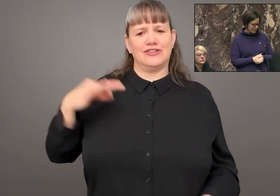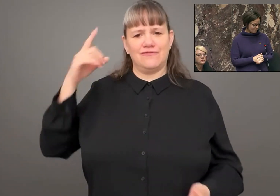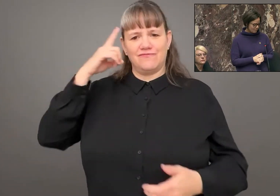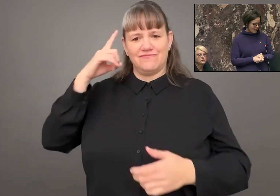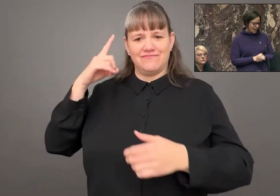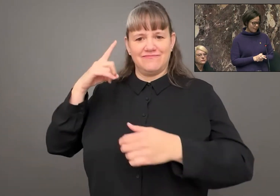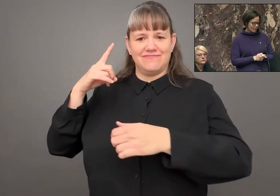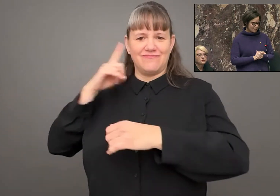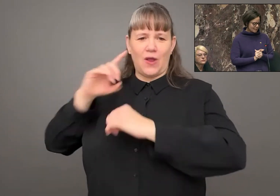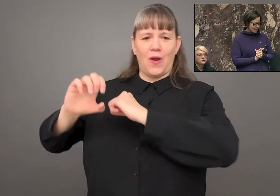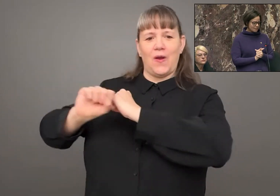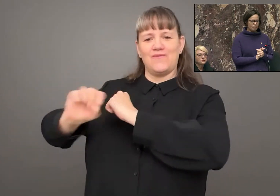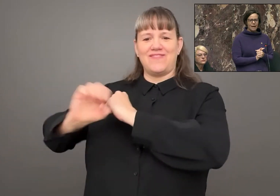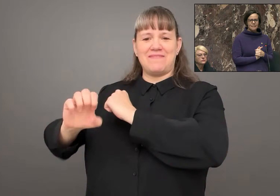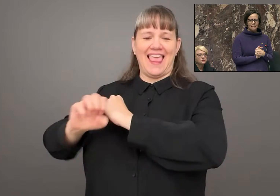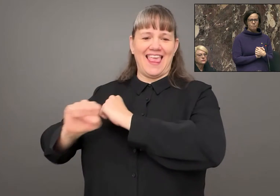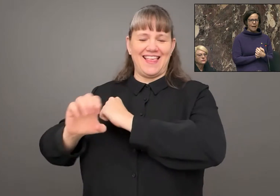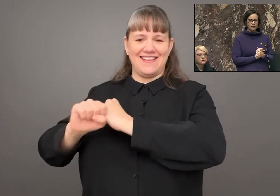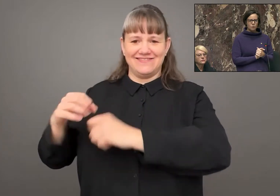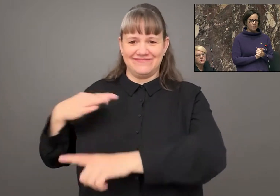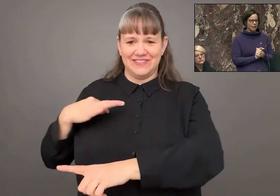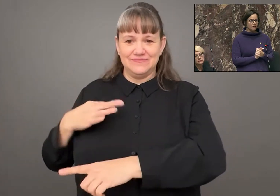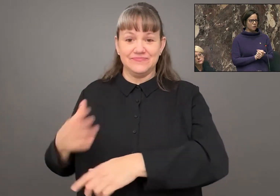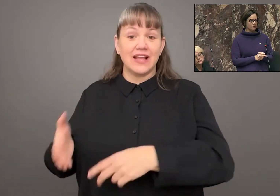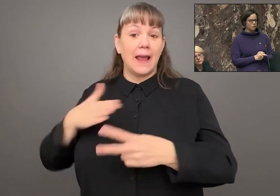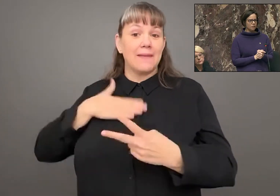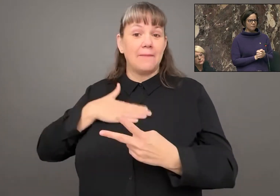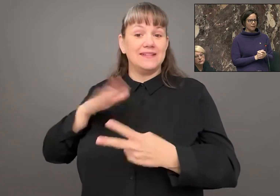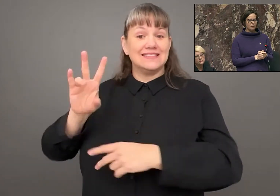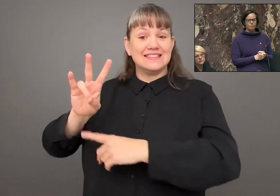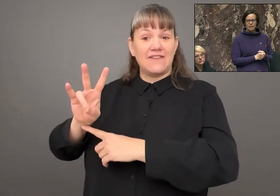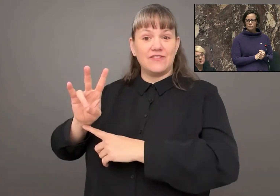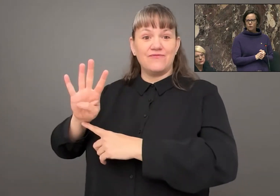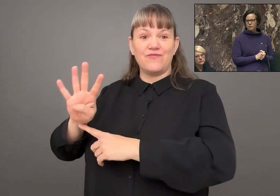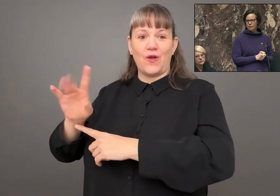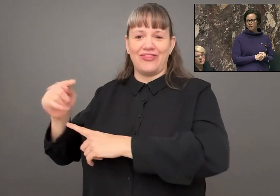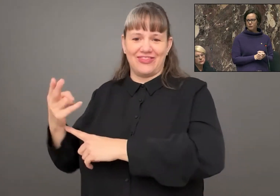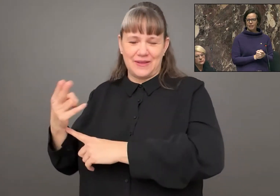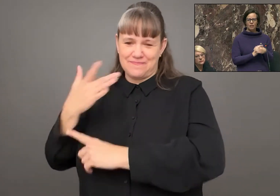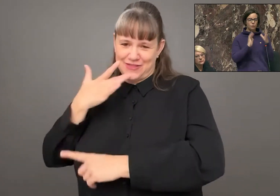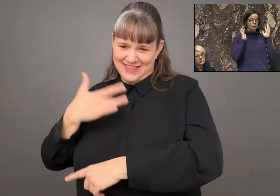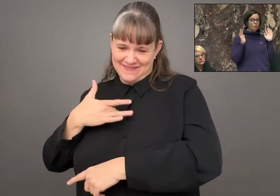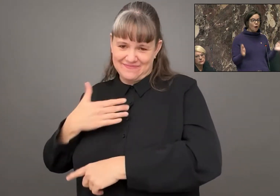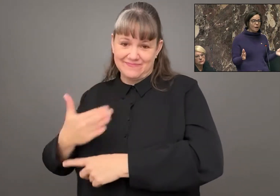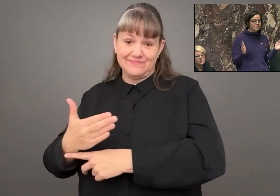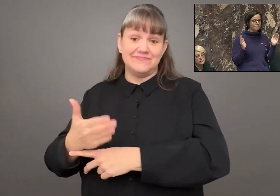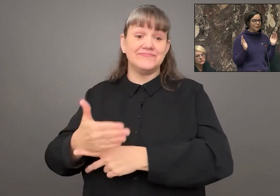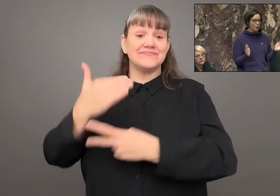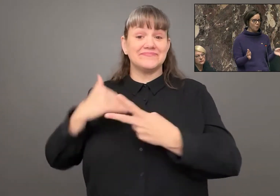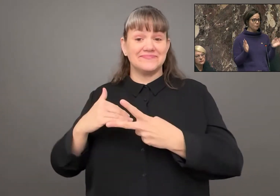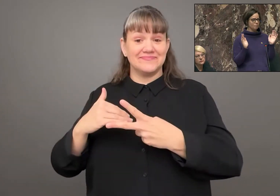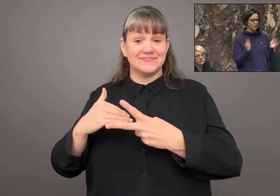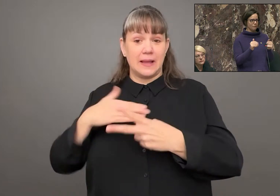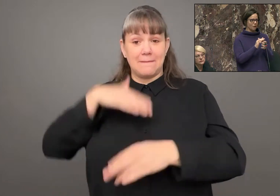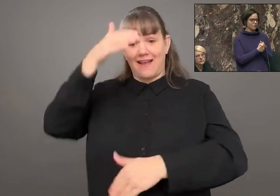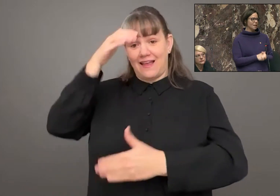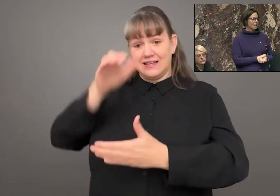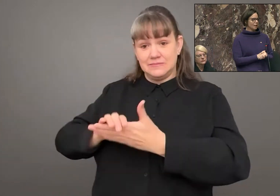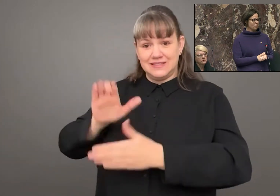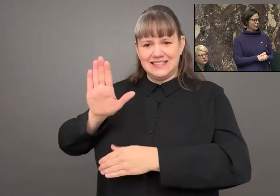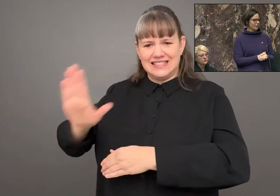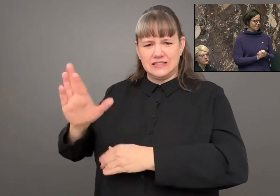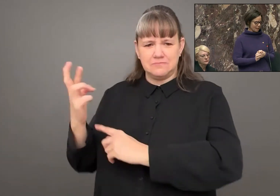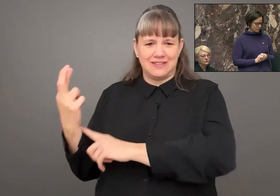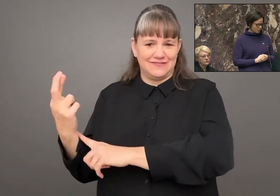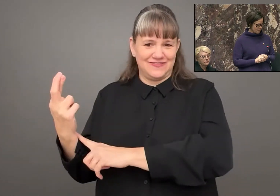stepdad, Len. And my son's bestie, Basil Wells, who is just about the best 14-year-old kid you could possibly hope would be involved